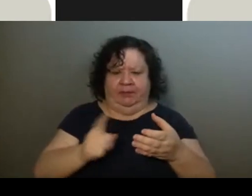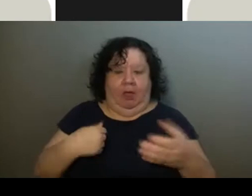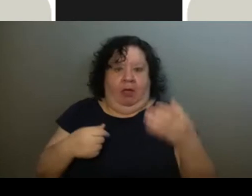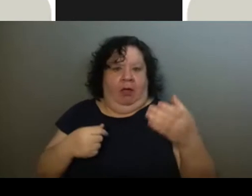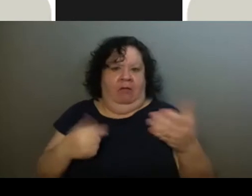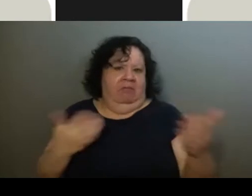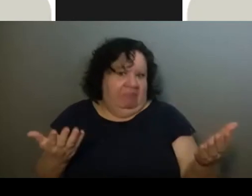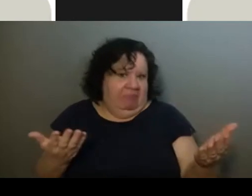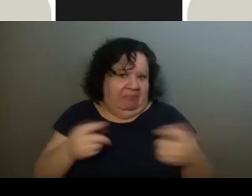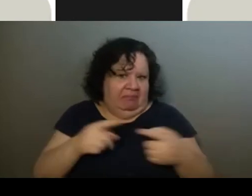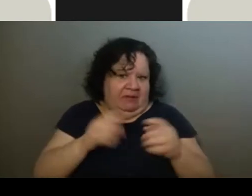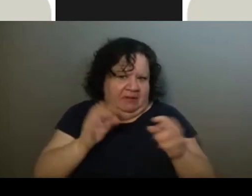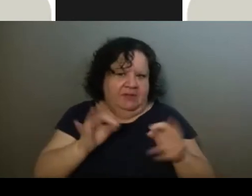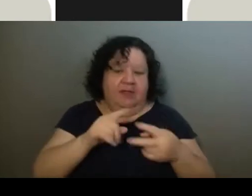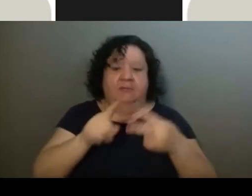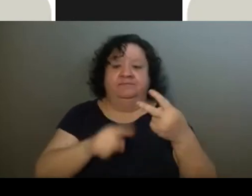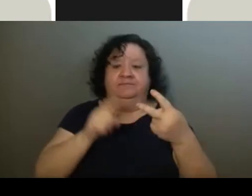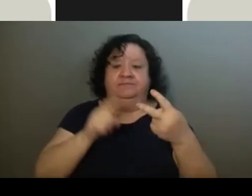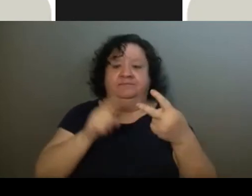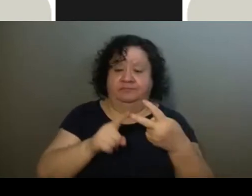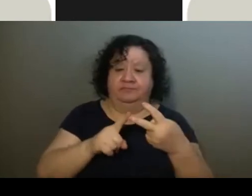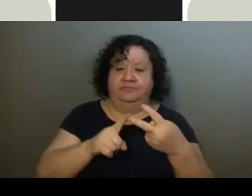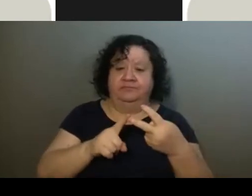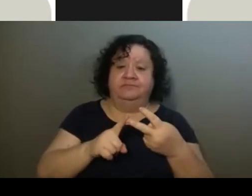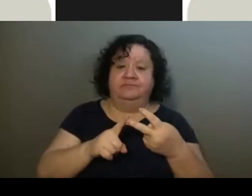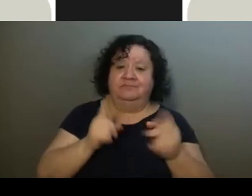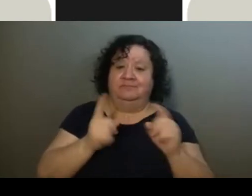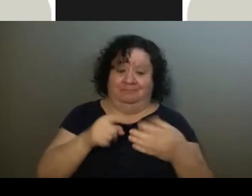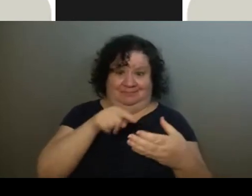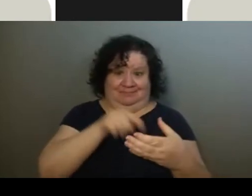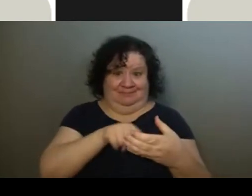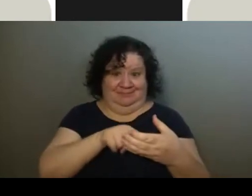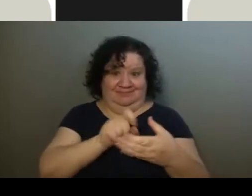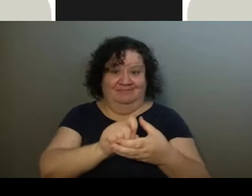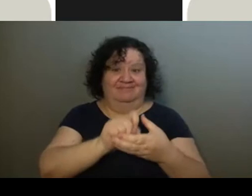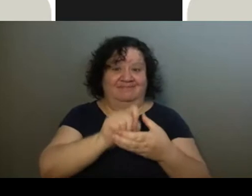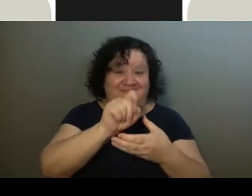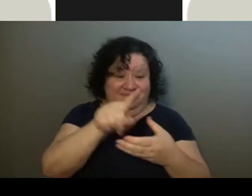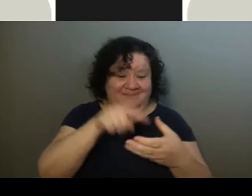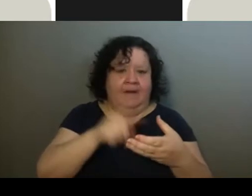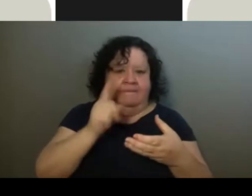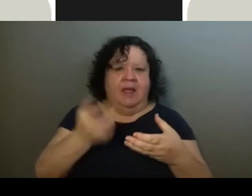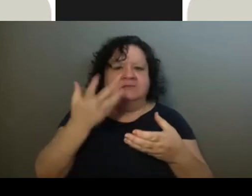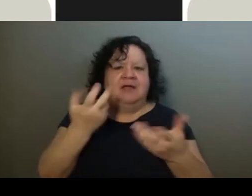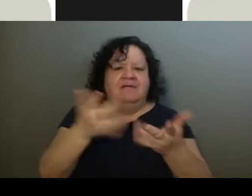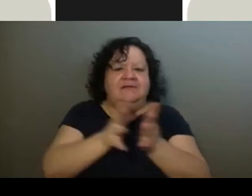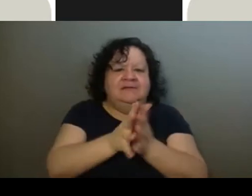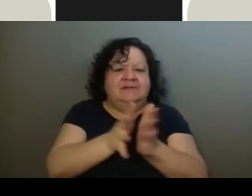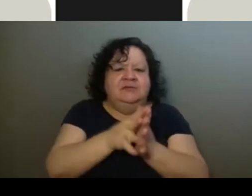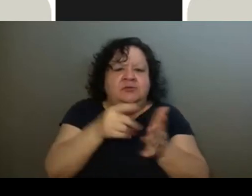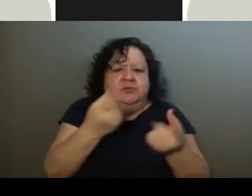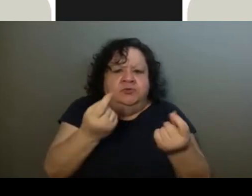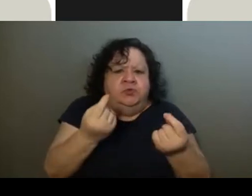very specific instructions with an audio text and the screensaver. So which will be all different disabilities could be